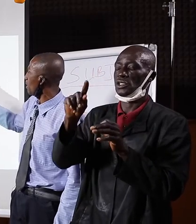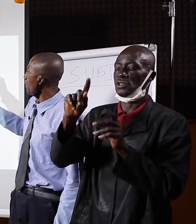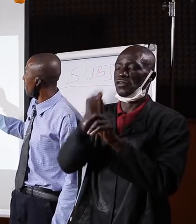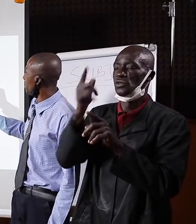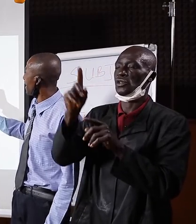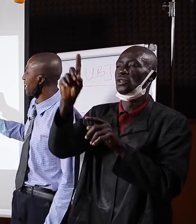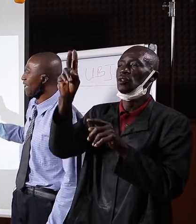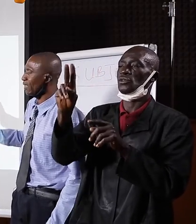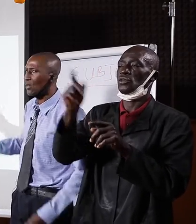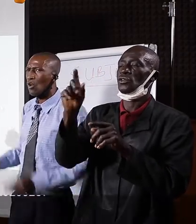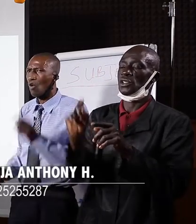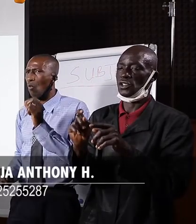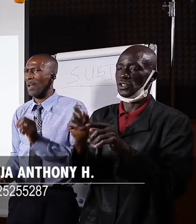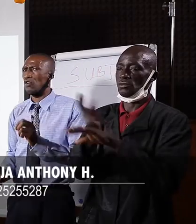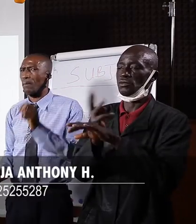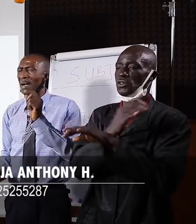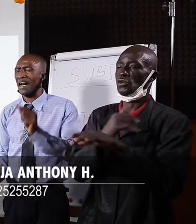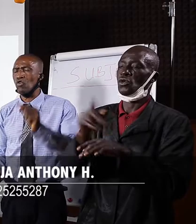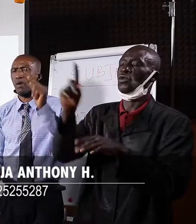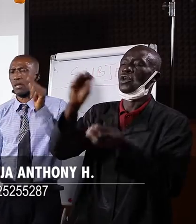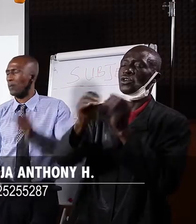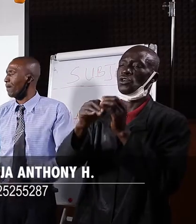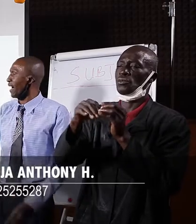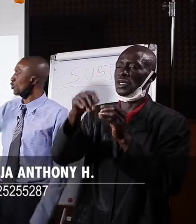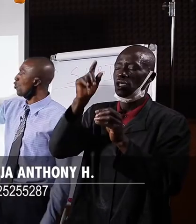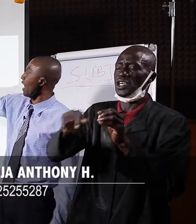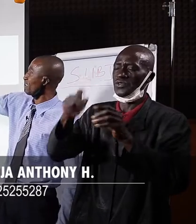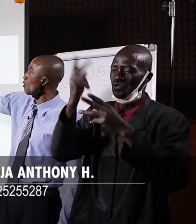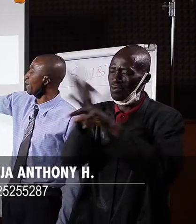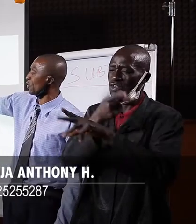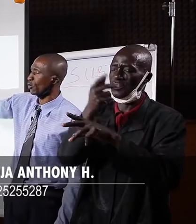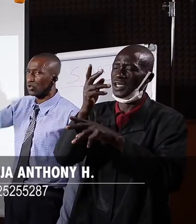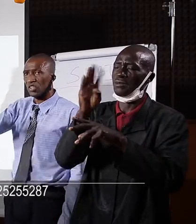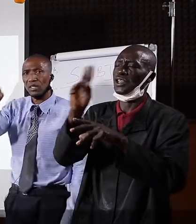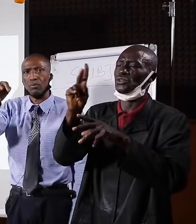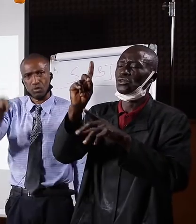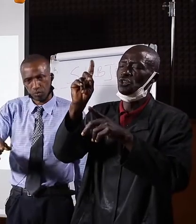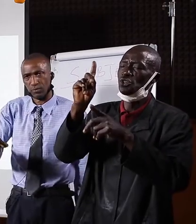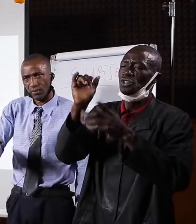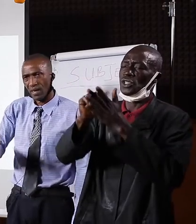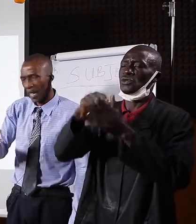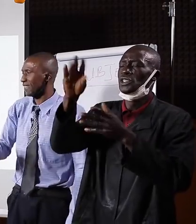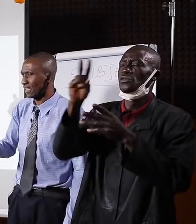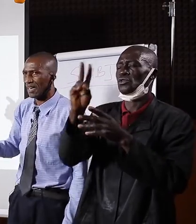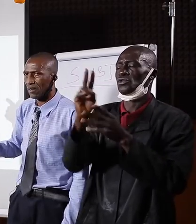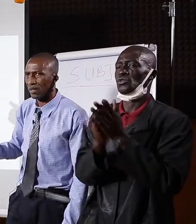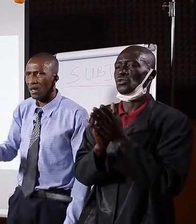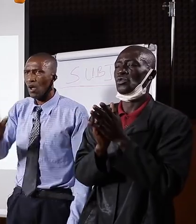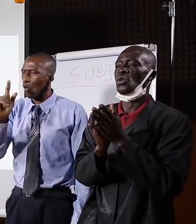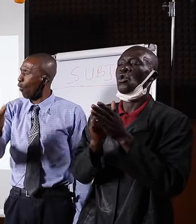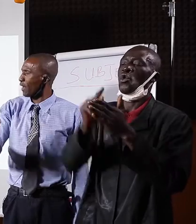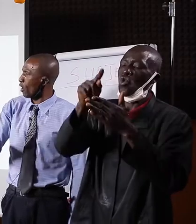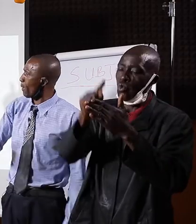x, mathematically, one number can you multiply by 2 as a numerator to still give you 2. I take that